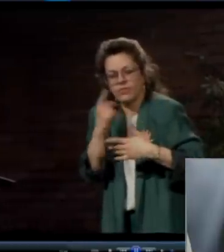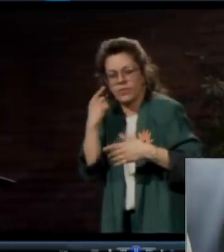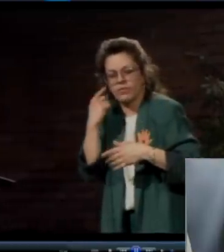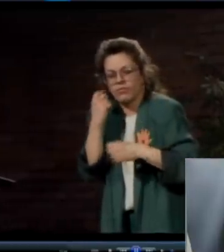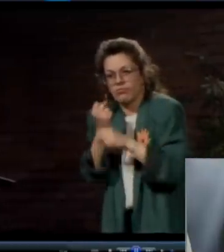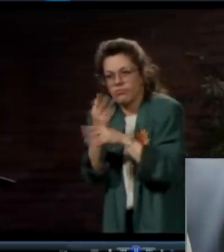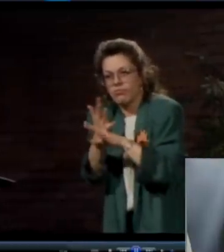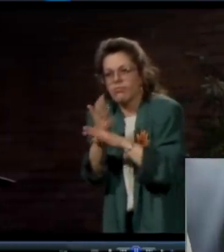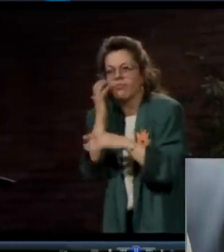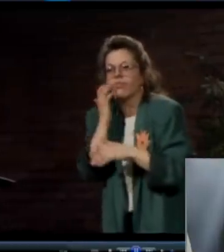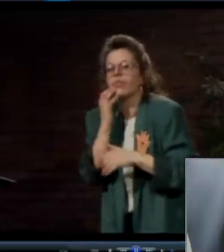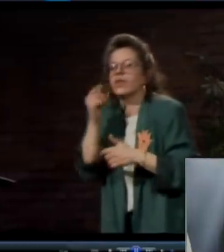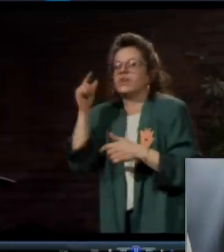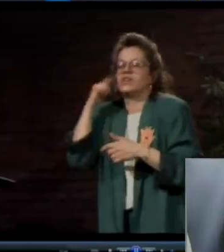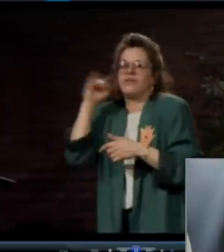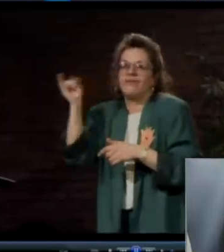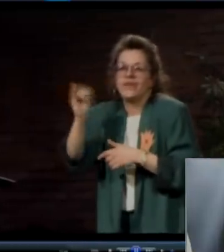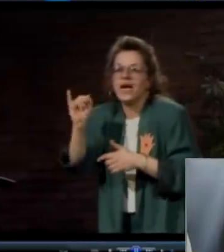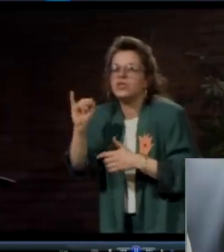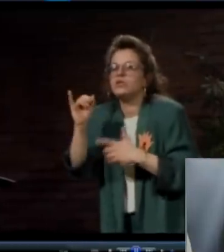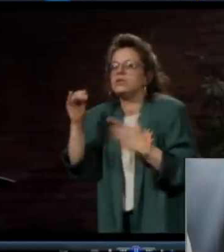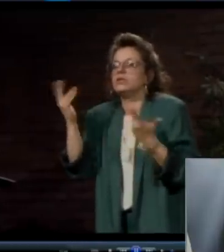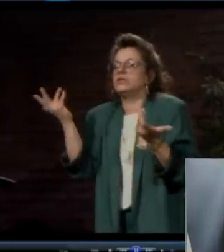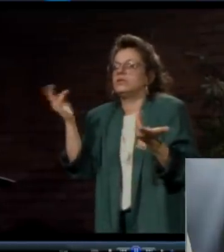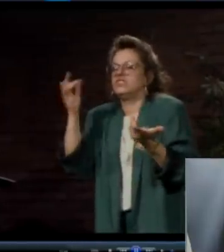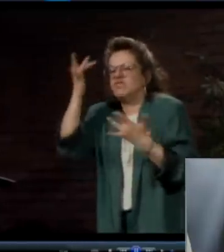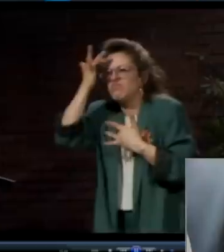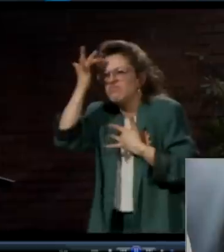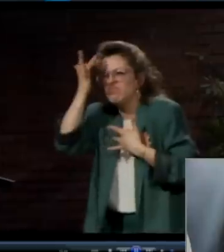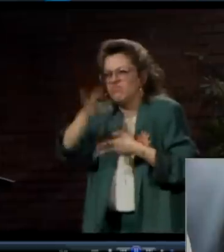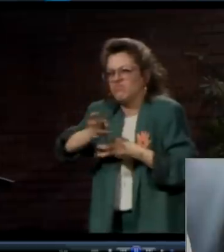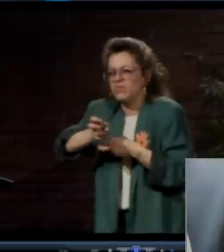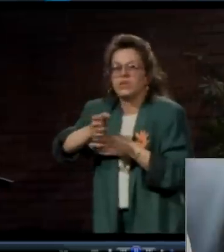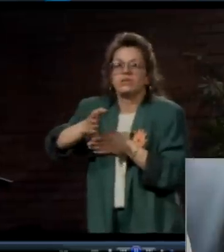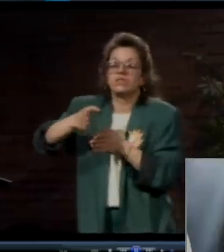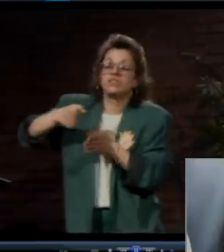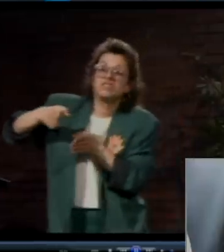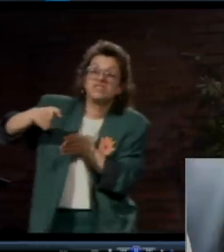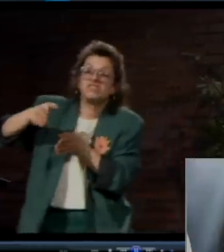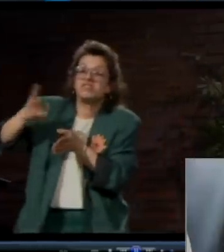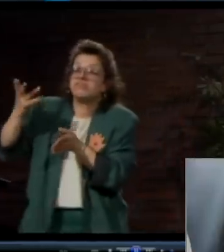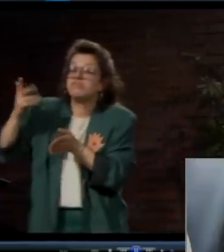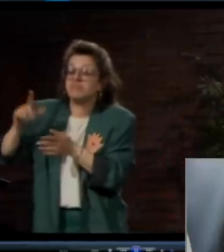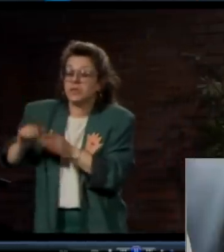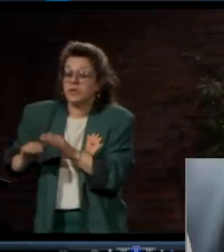of communication. And of course, the same as deaf, they could have lost their hearing for a variety of reasons.